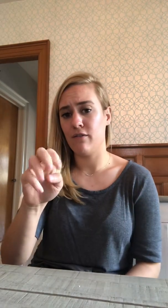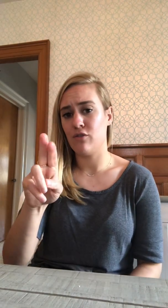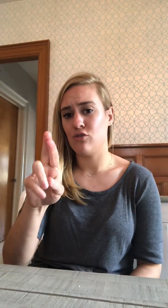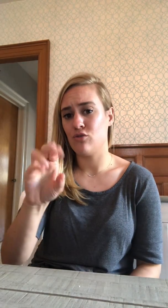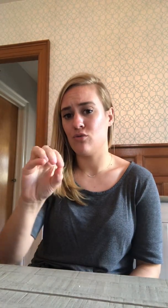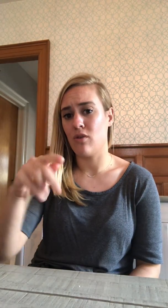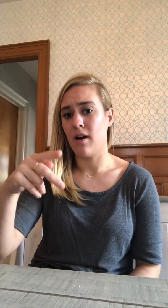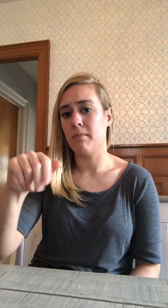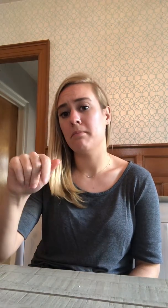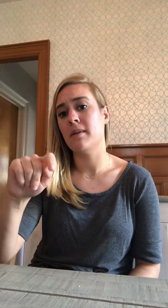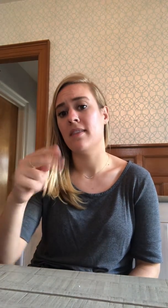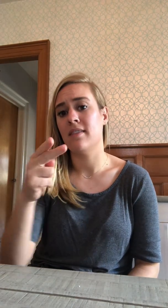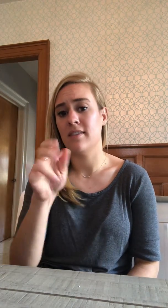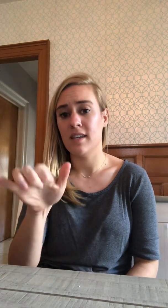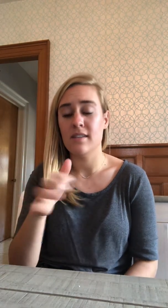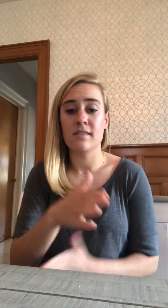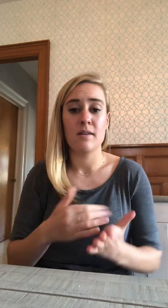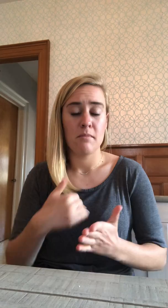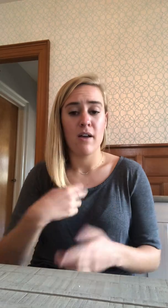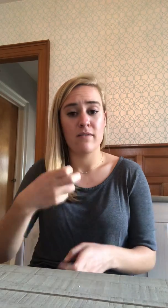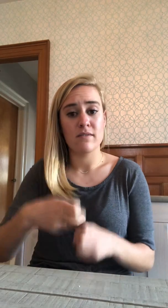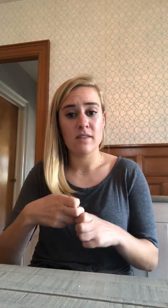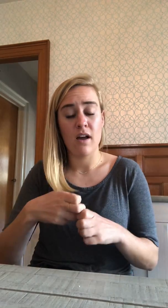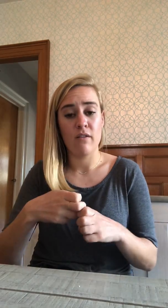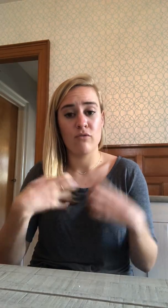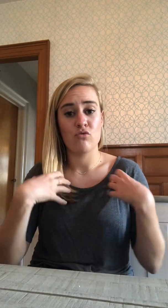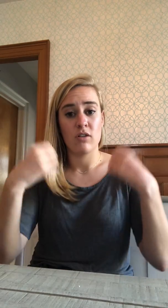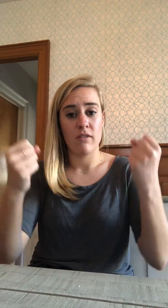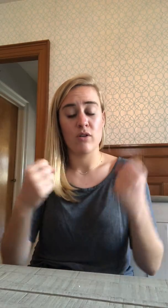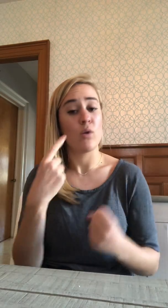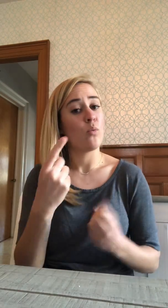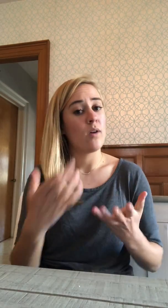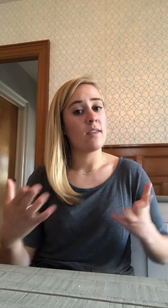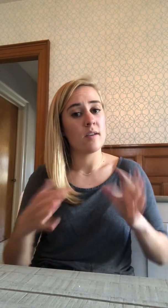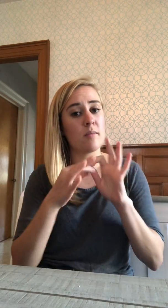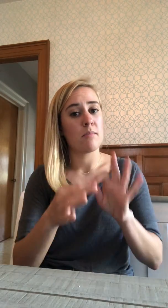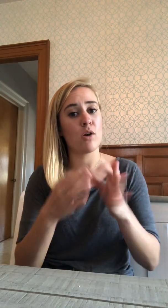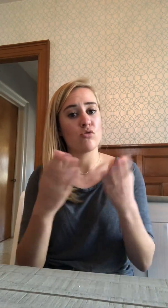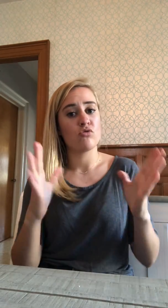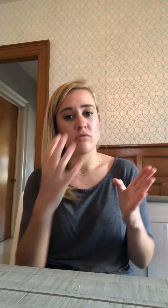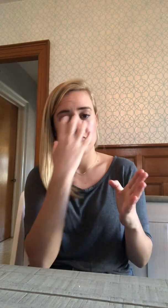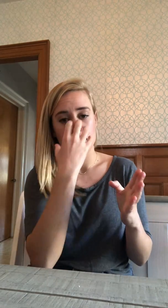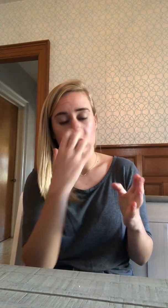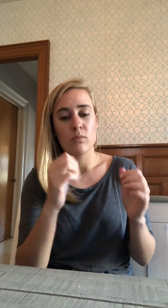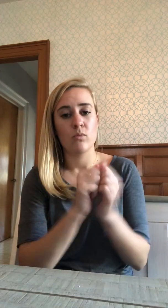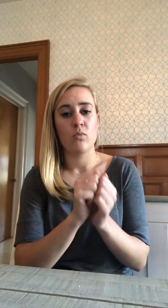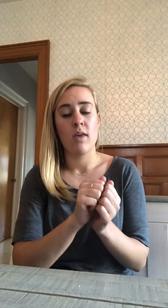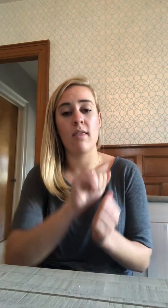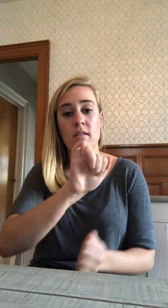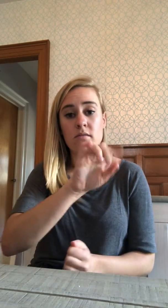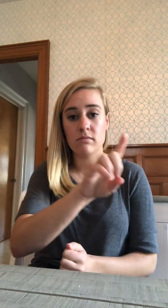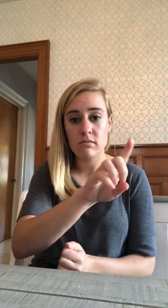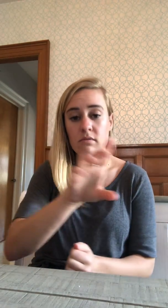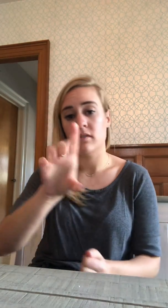recoveries. One thing about general anesthesia in patients with intellectual and developmental disabilities and behaviors